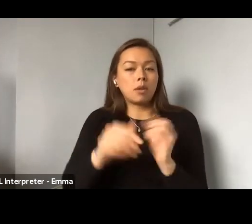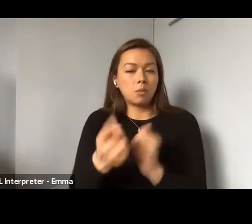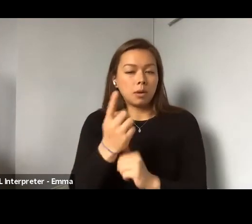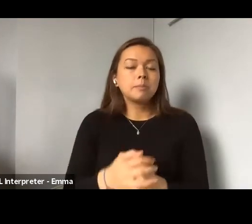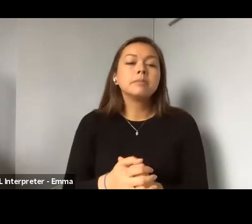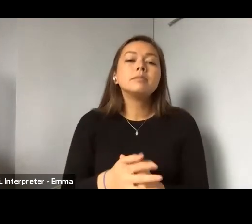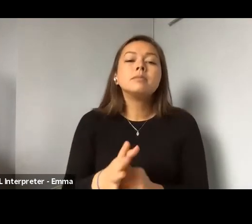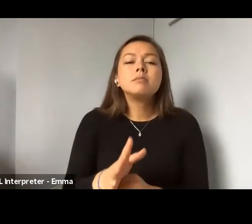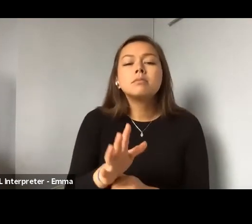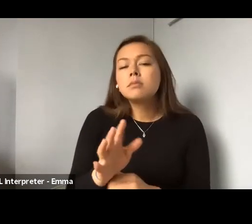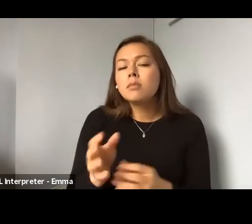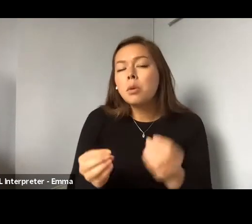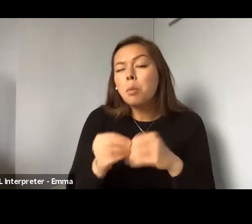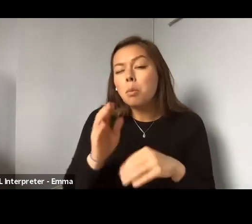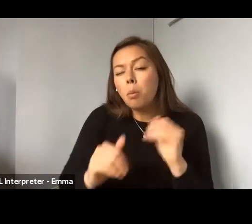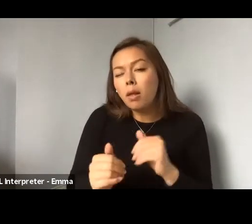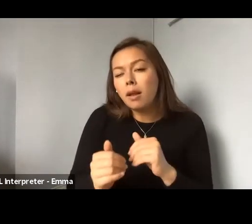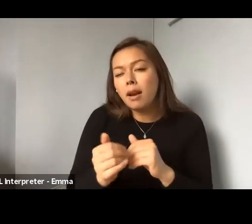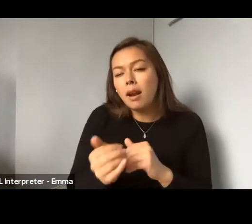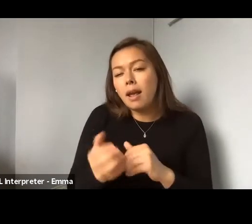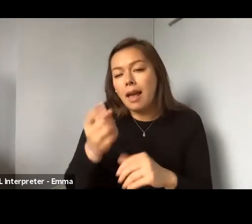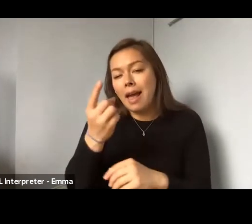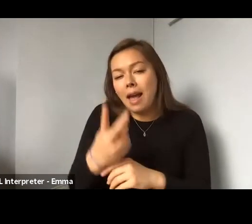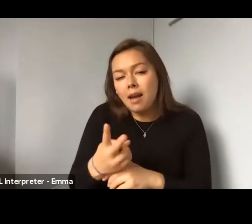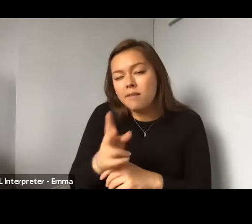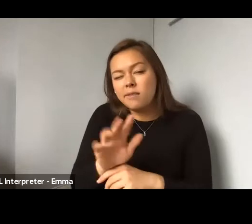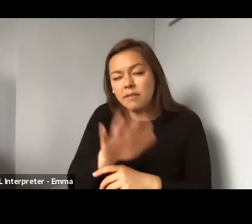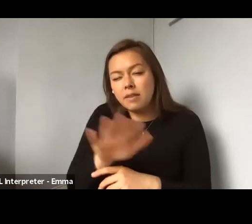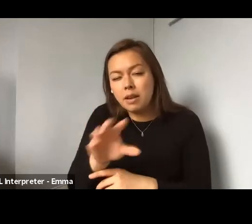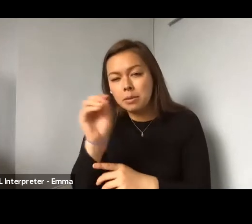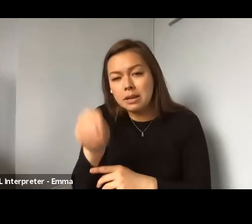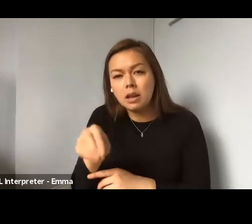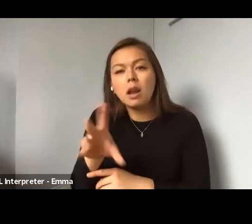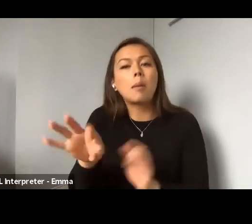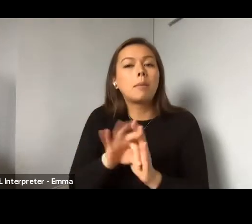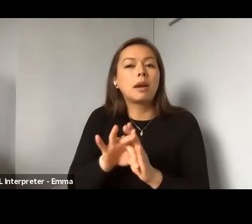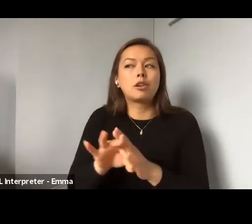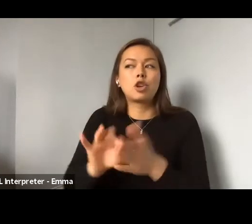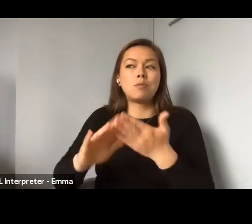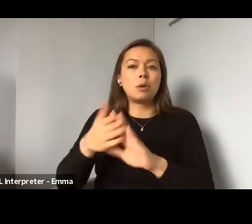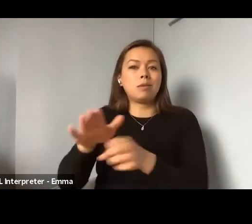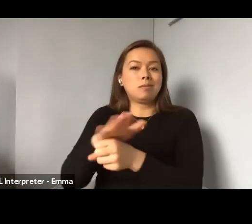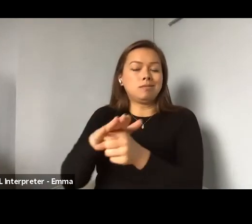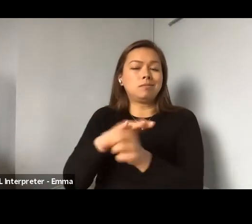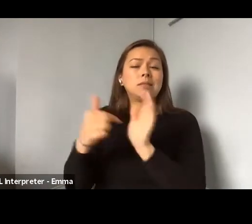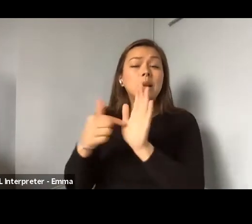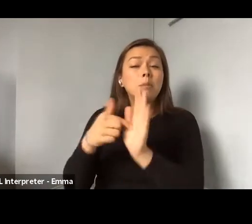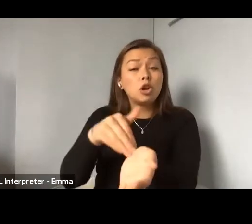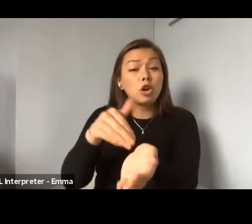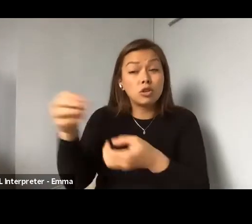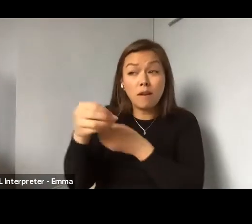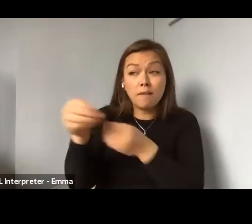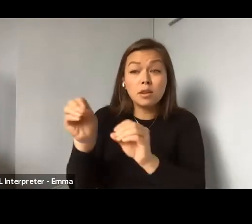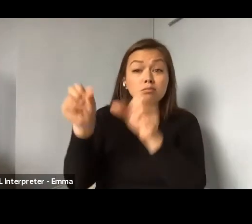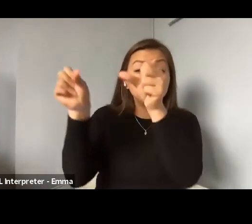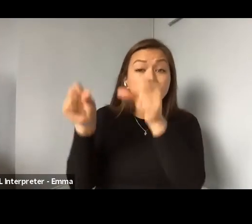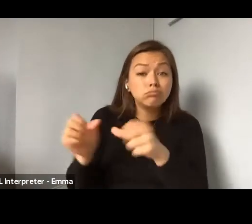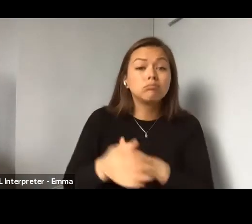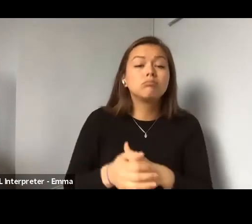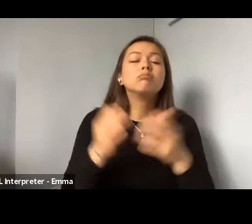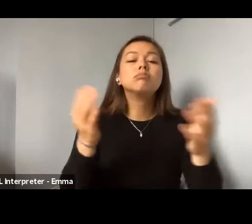chose community locations, such as a flyer at a doctor's office. 45% indicated drop-in centers. And